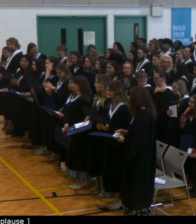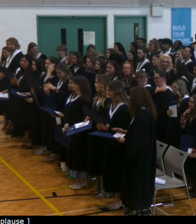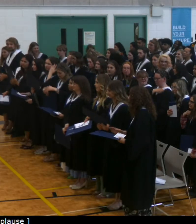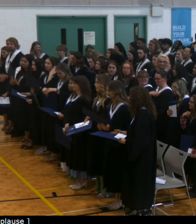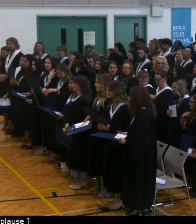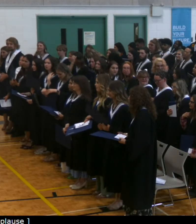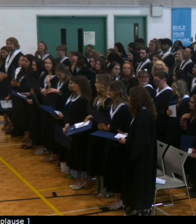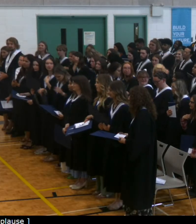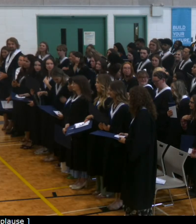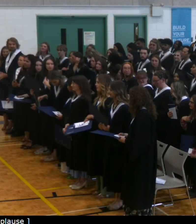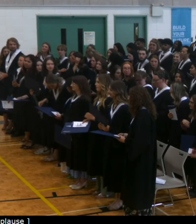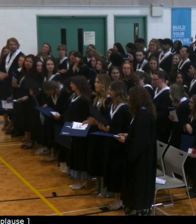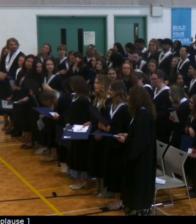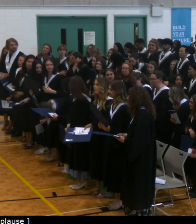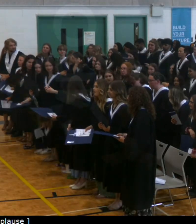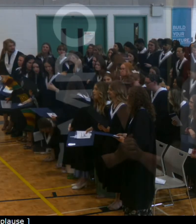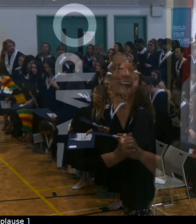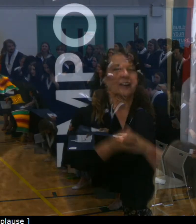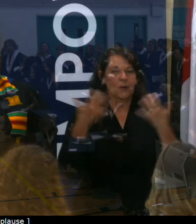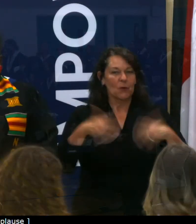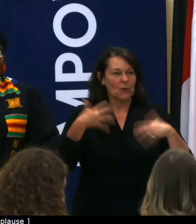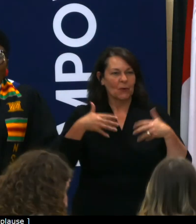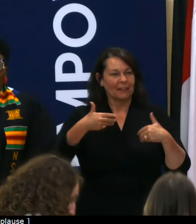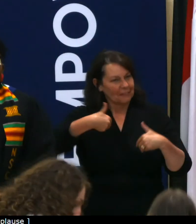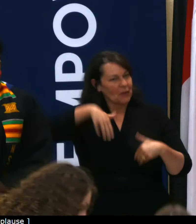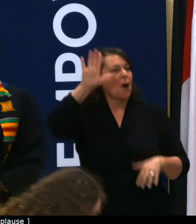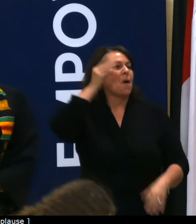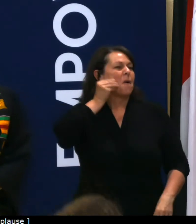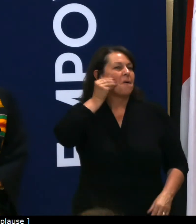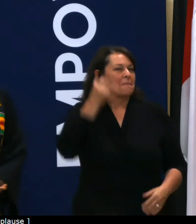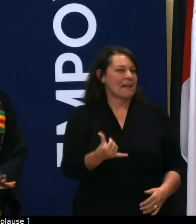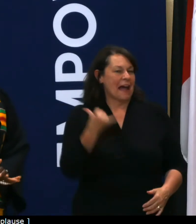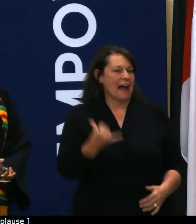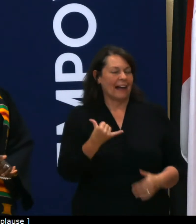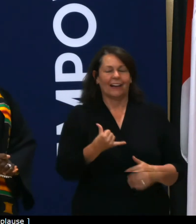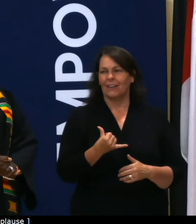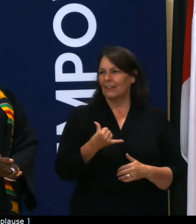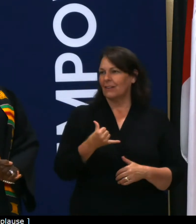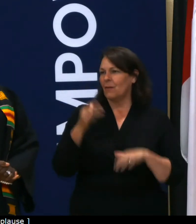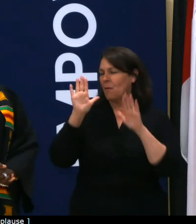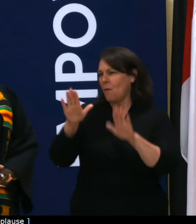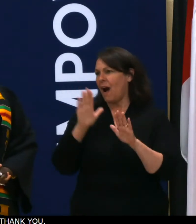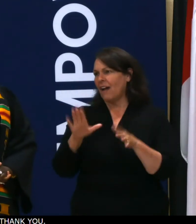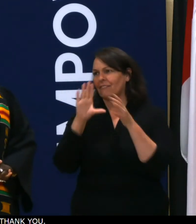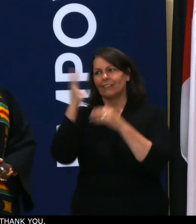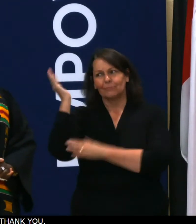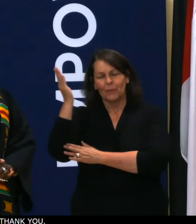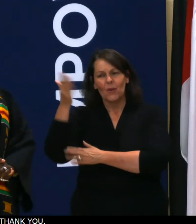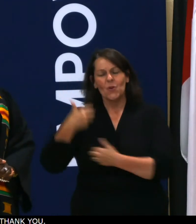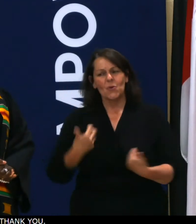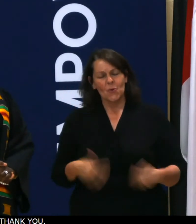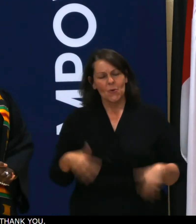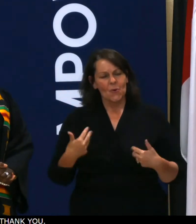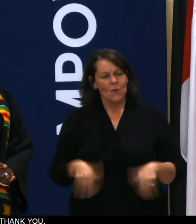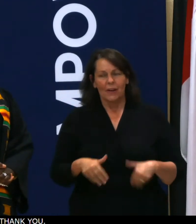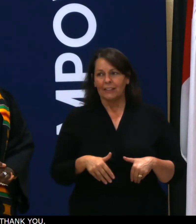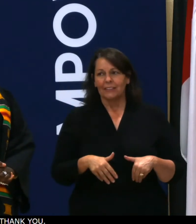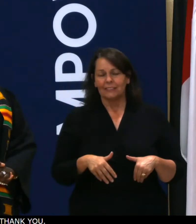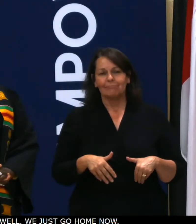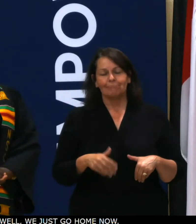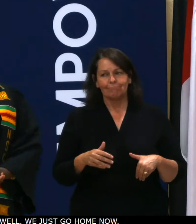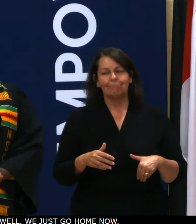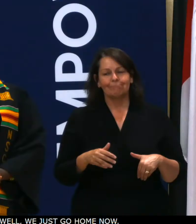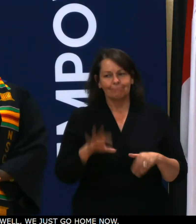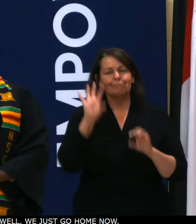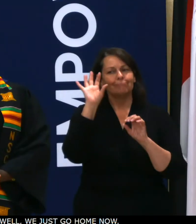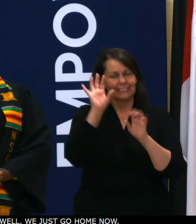Wow. Can we just go home now? What an incredible speech. The reminder to